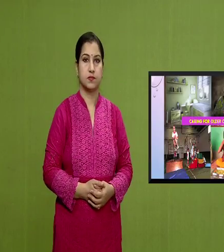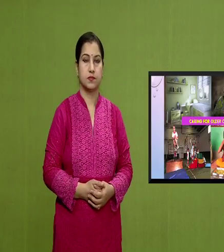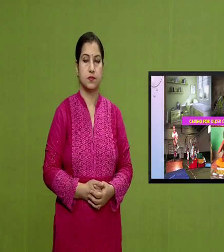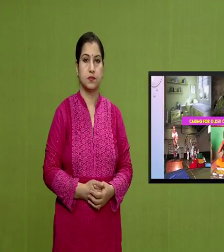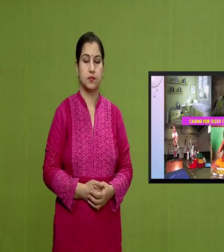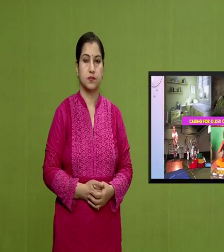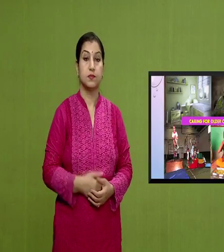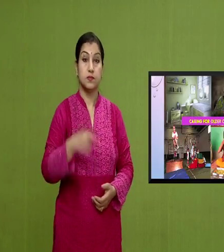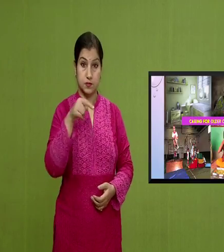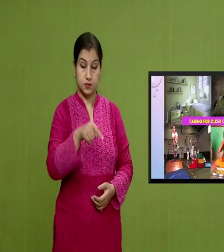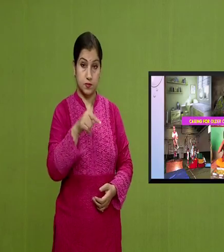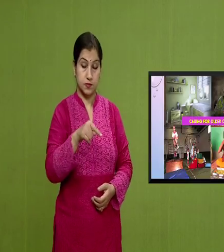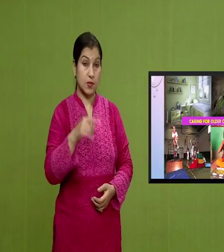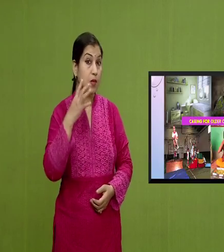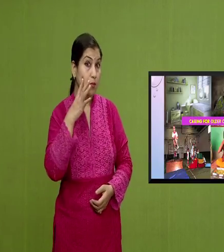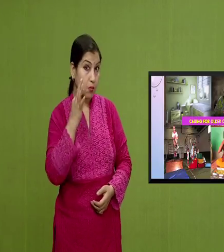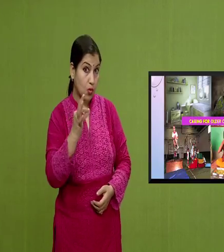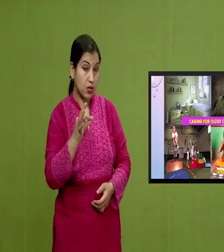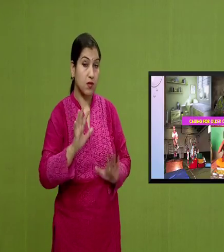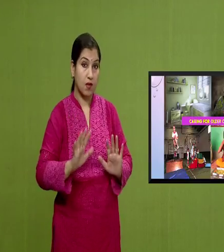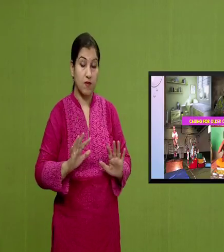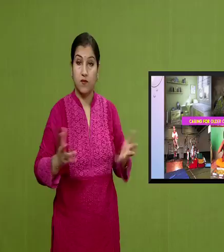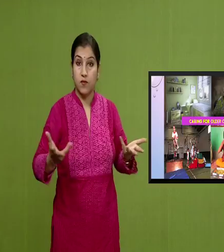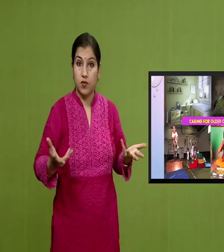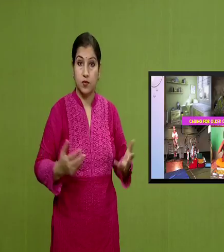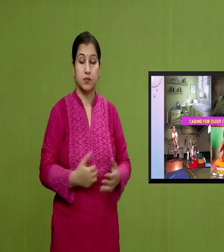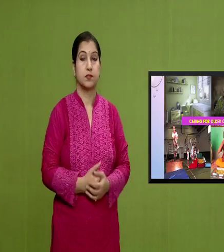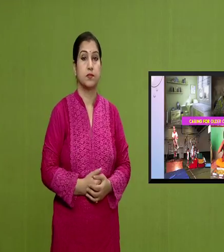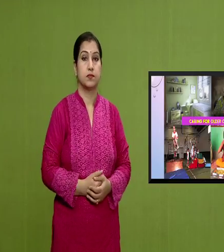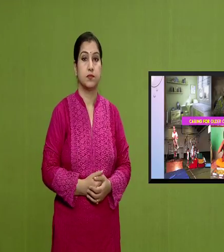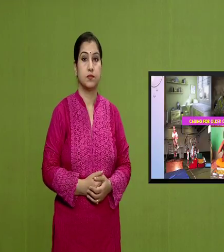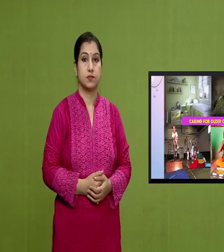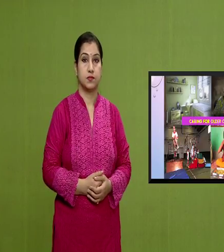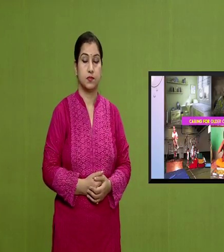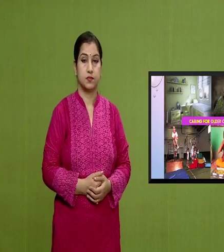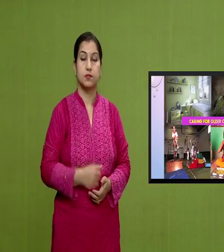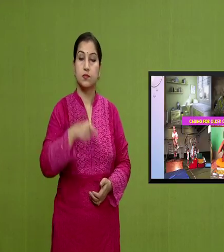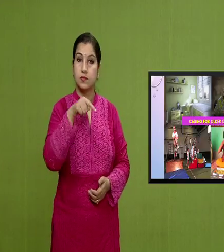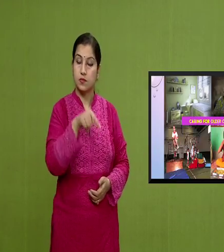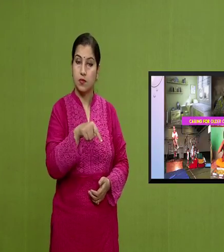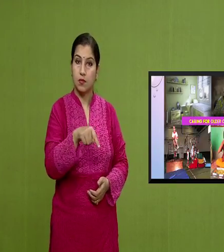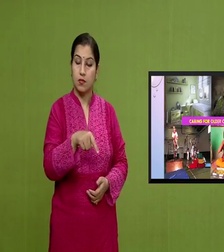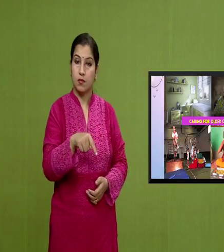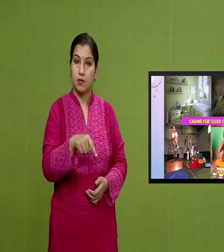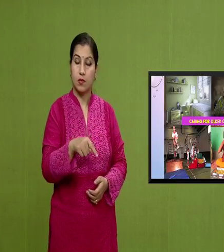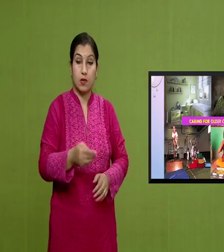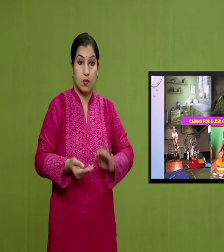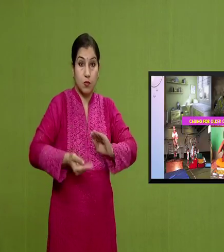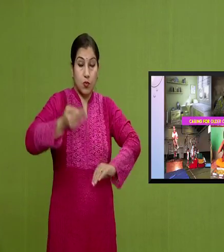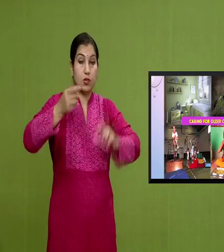It is very impressionable age, hence it is very critical on